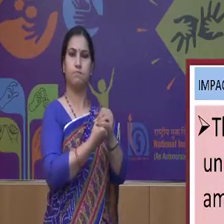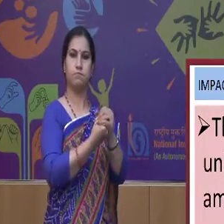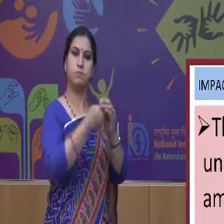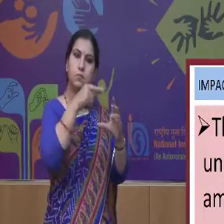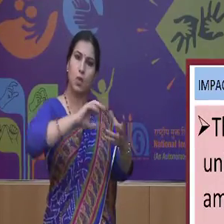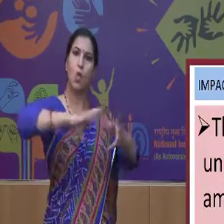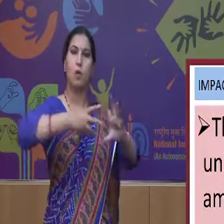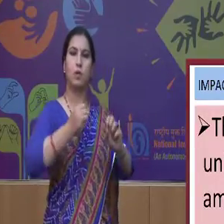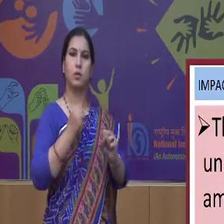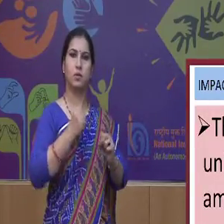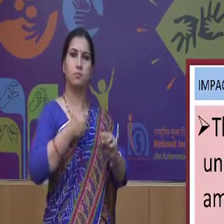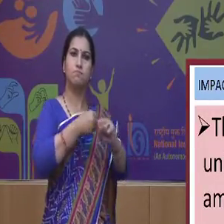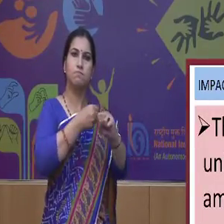struggle against the British.